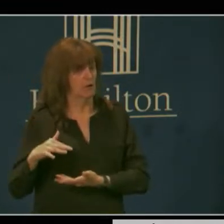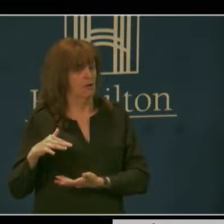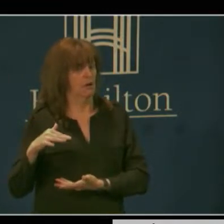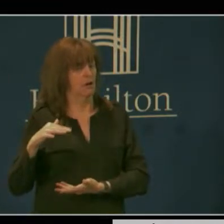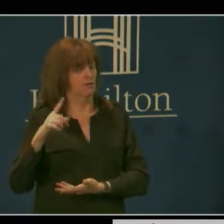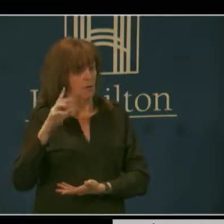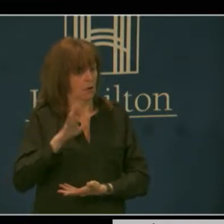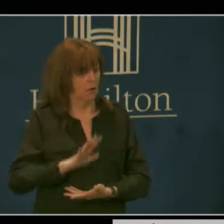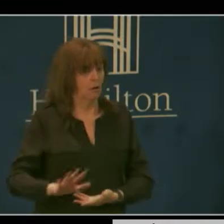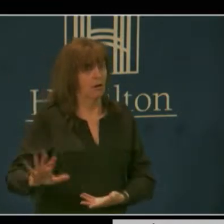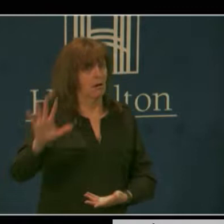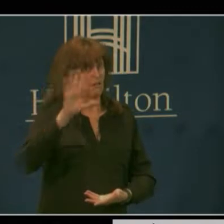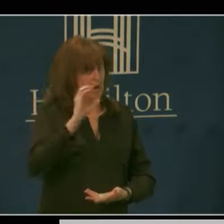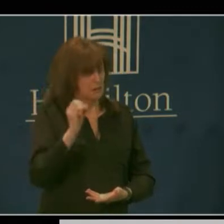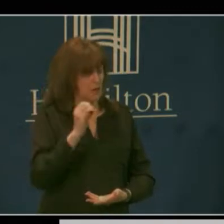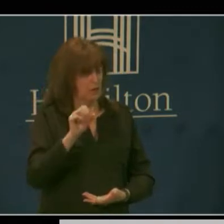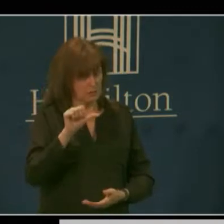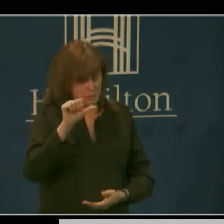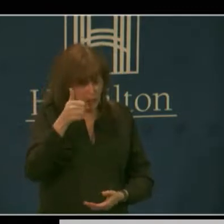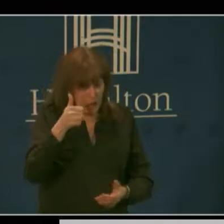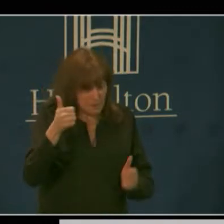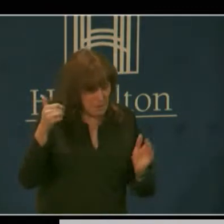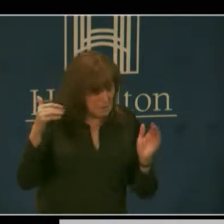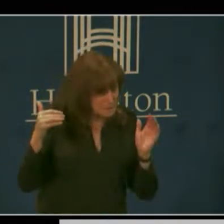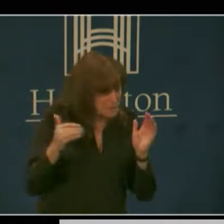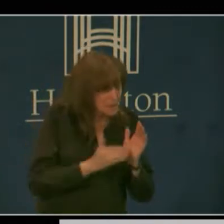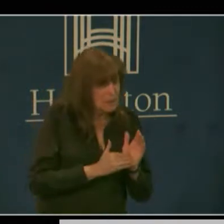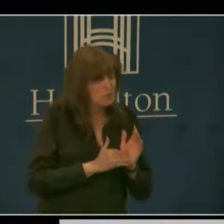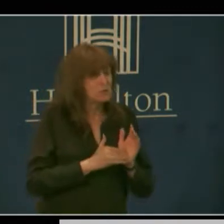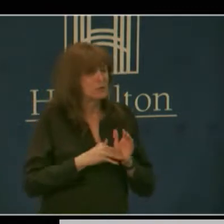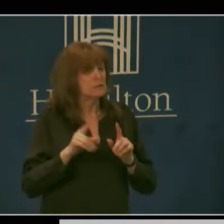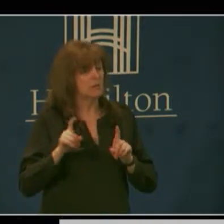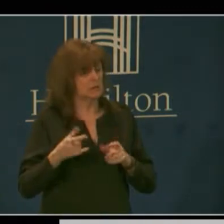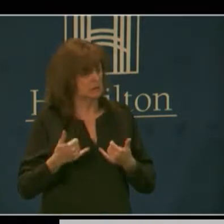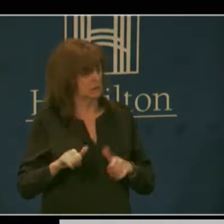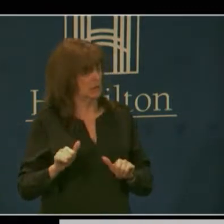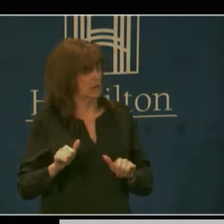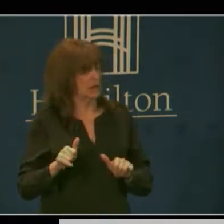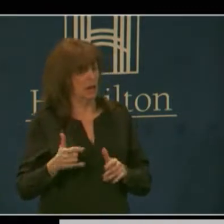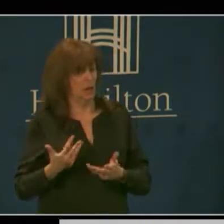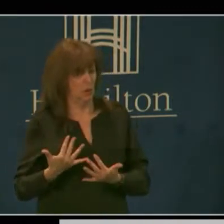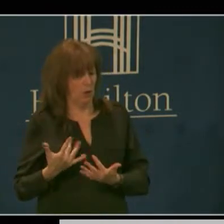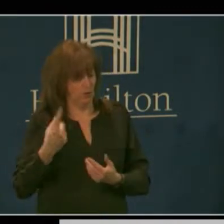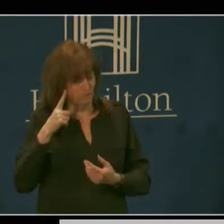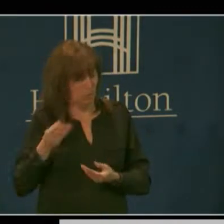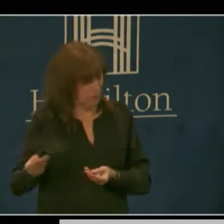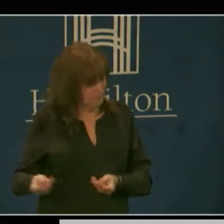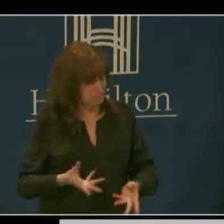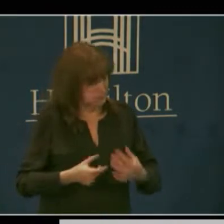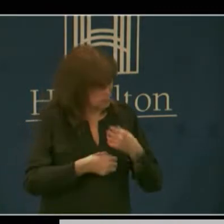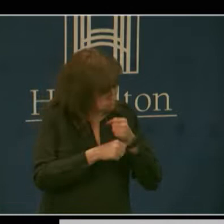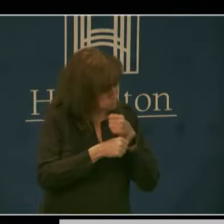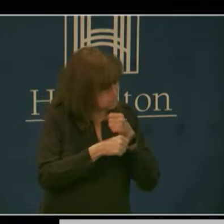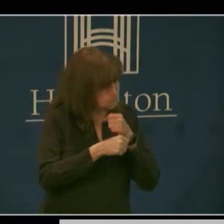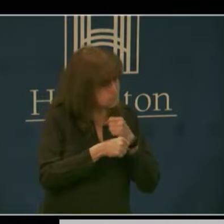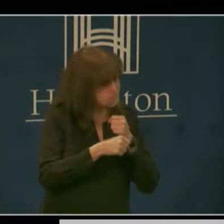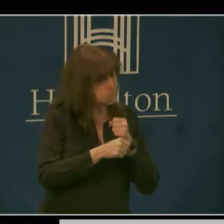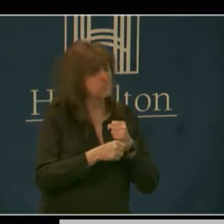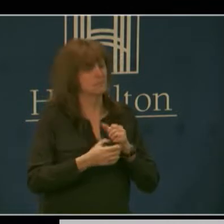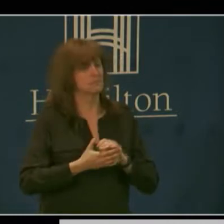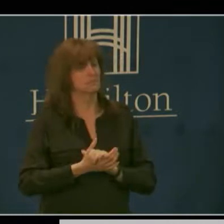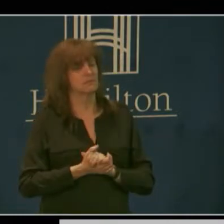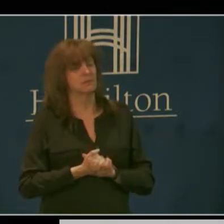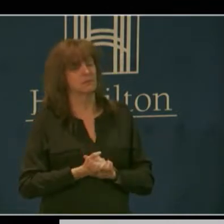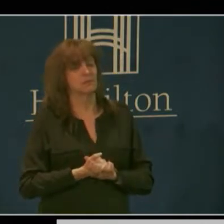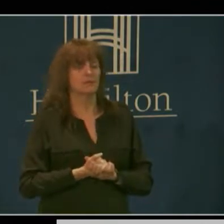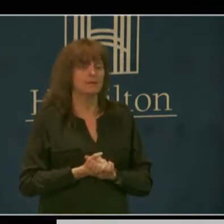10,000 tests. So the good news story is we're getting, you know, I think last week I talked about the